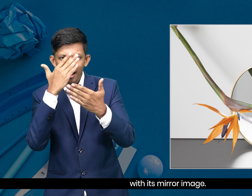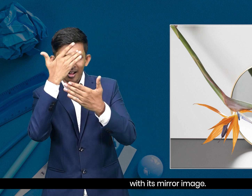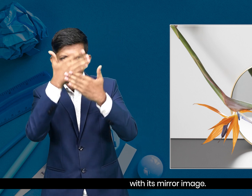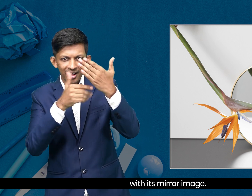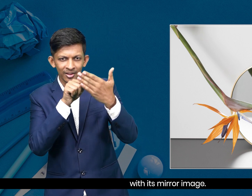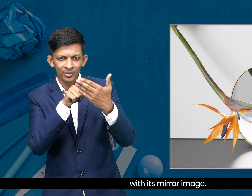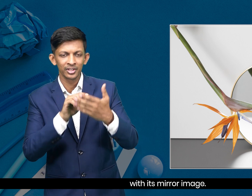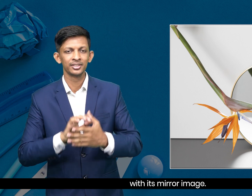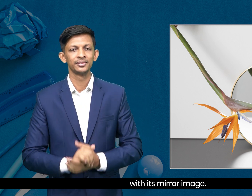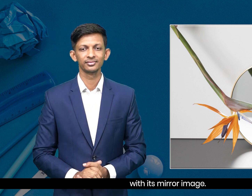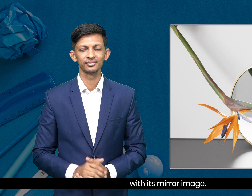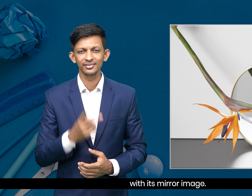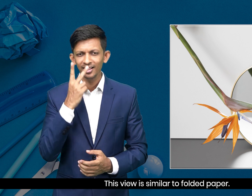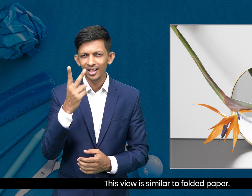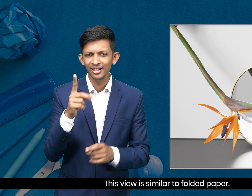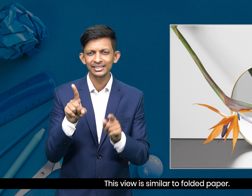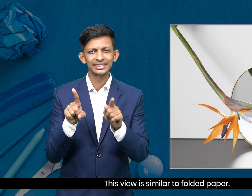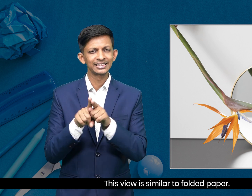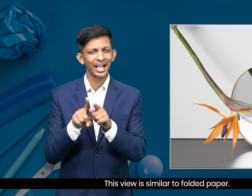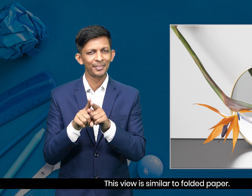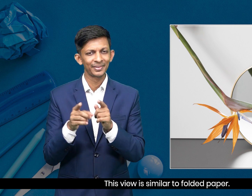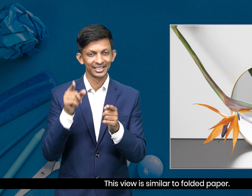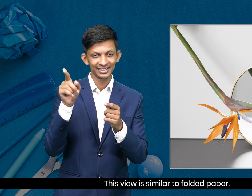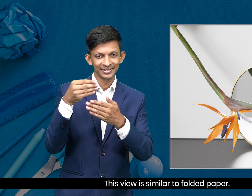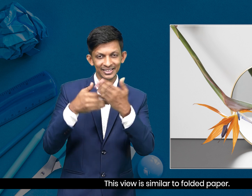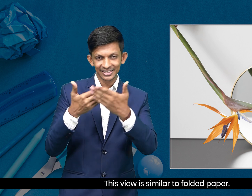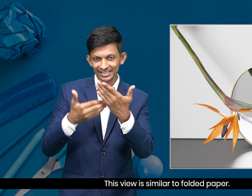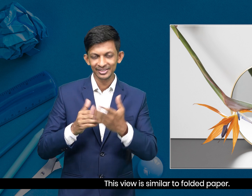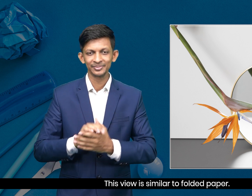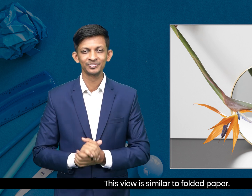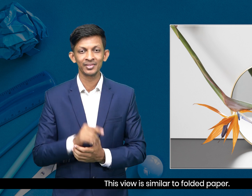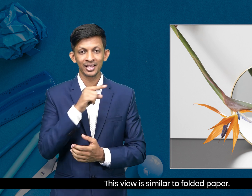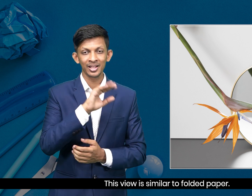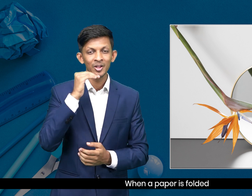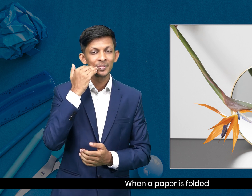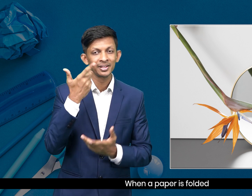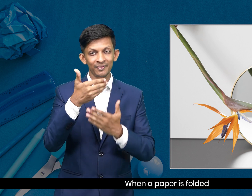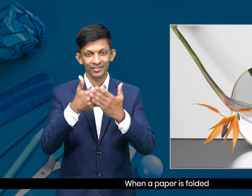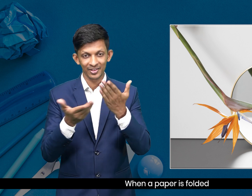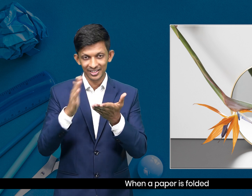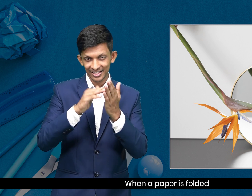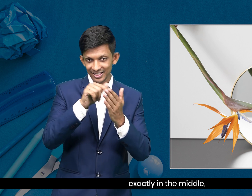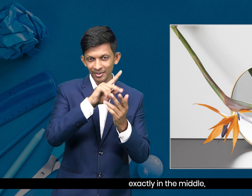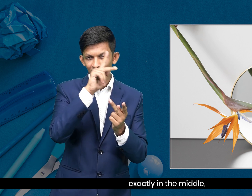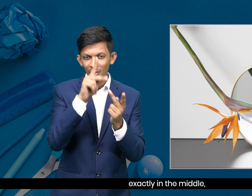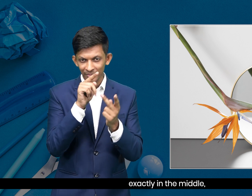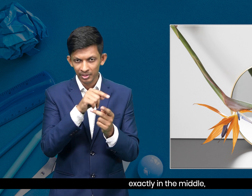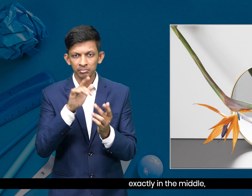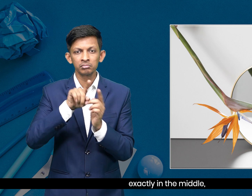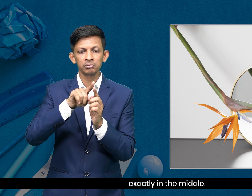image. This view is similar to folded paper. When a paper is folded exactly in the middle,